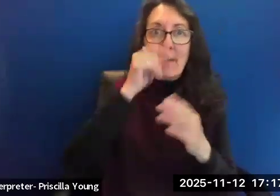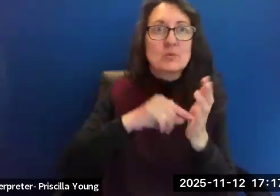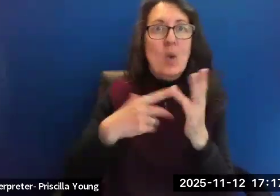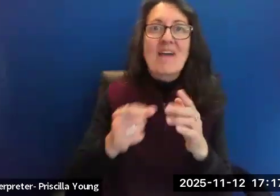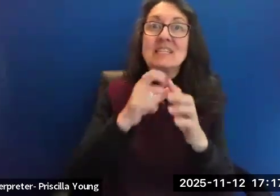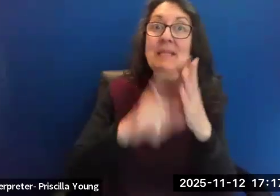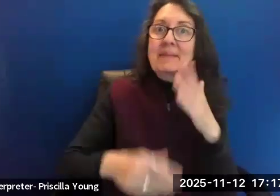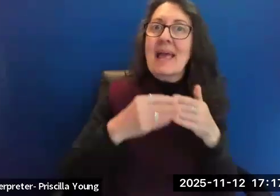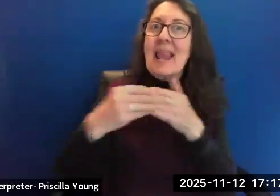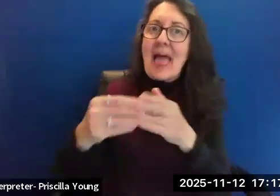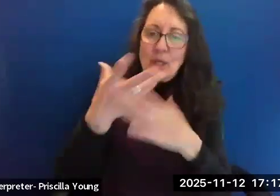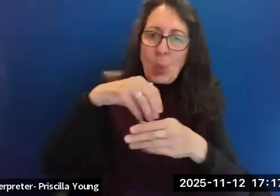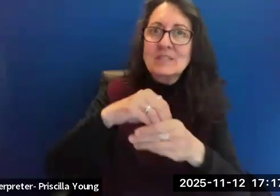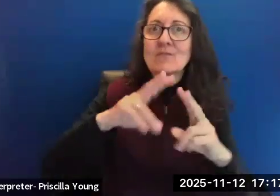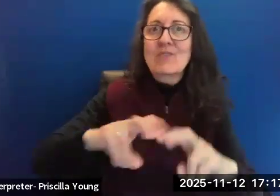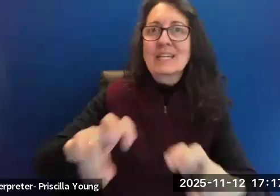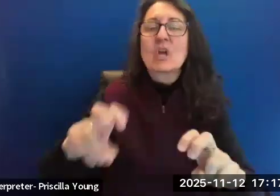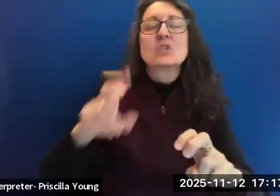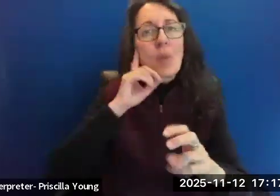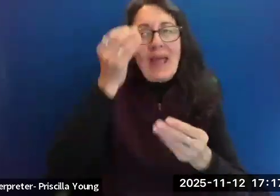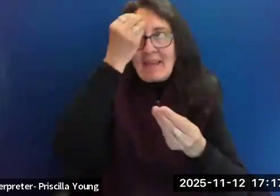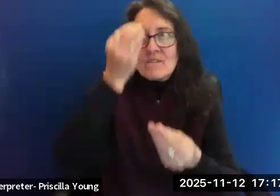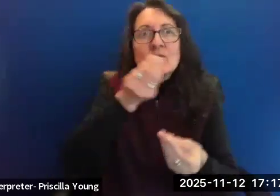research that informs policy and practice.